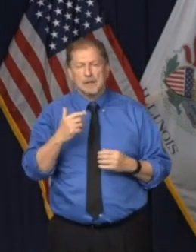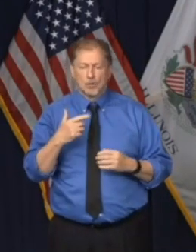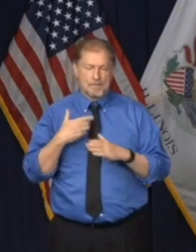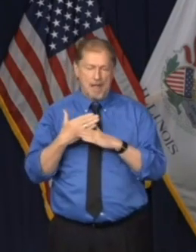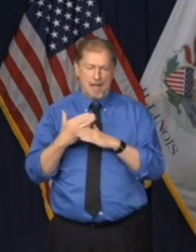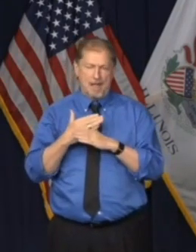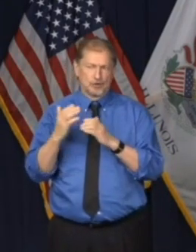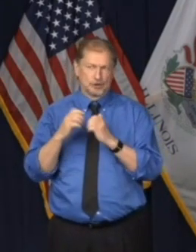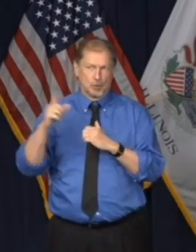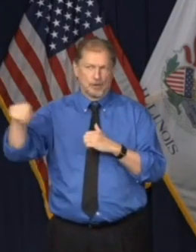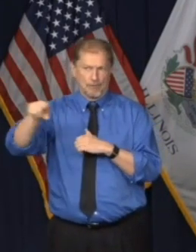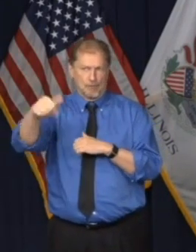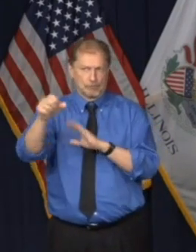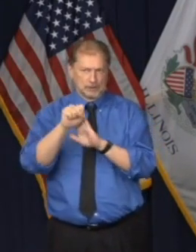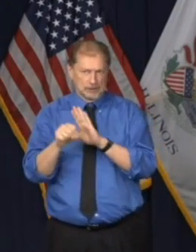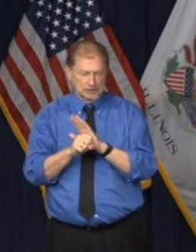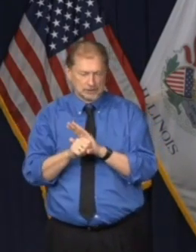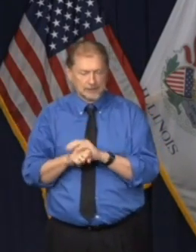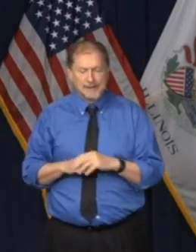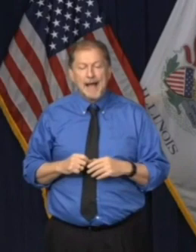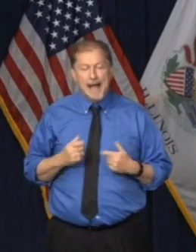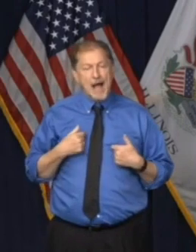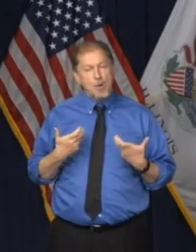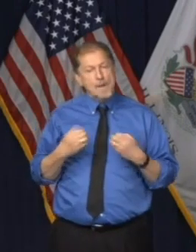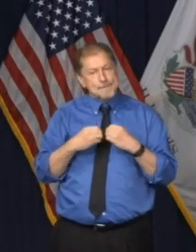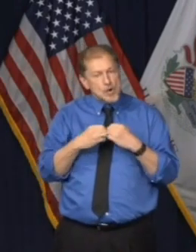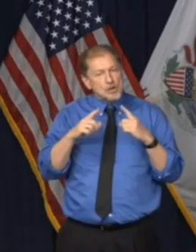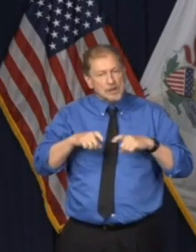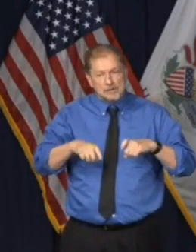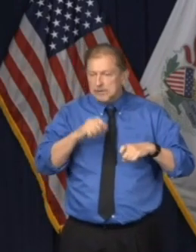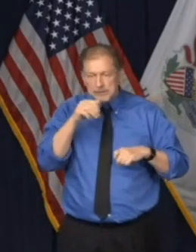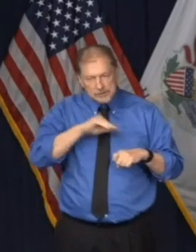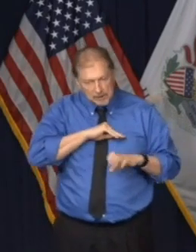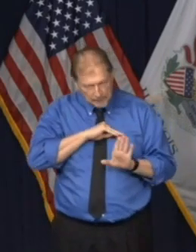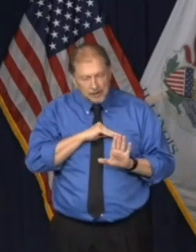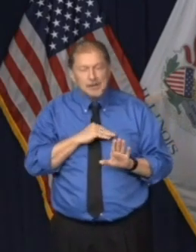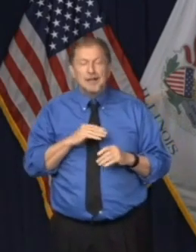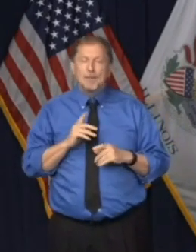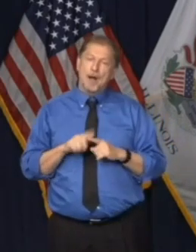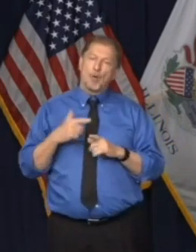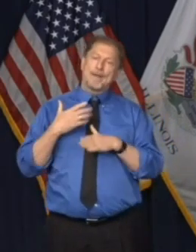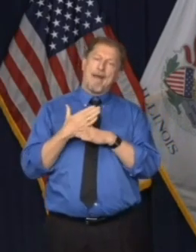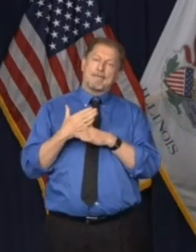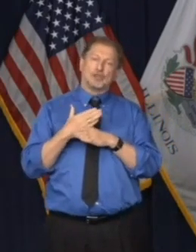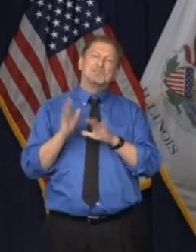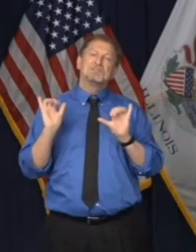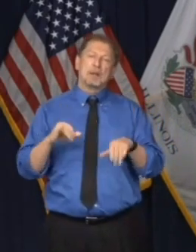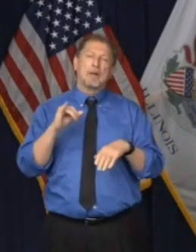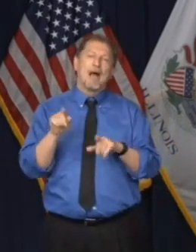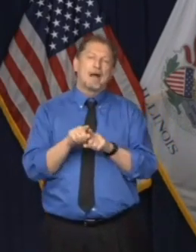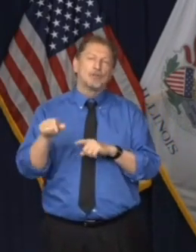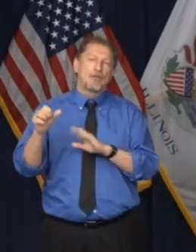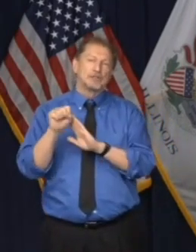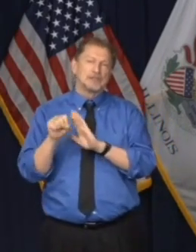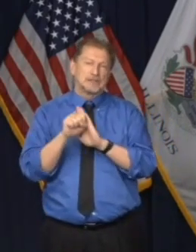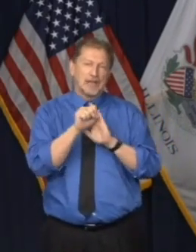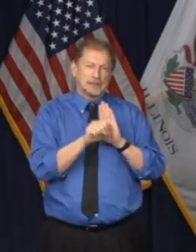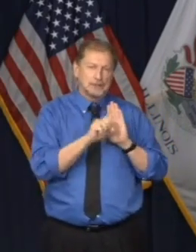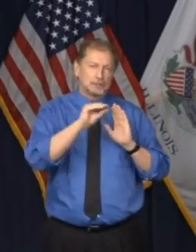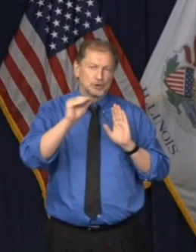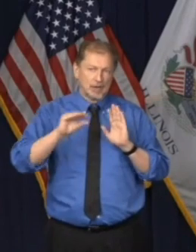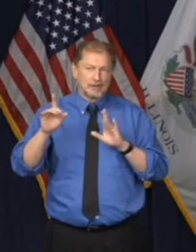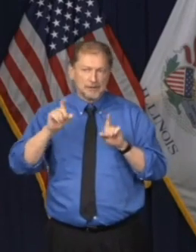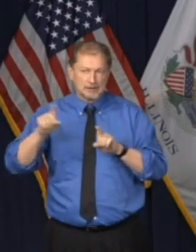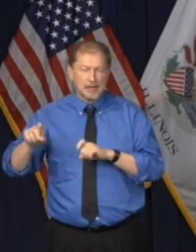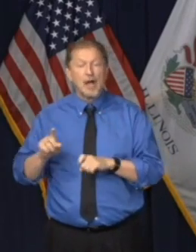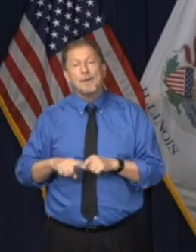average, frankly, in Illinois. Not good enough from my perspective, about average in the United States for testing, per capita. We need a